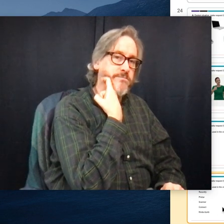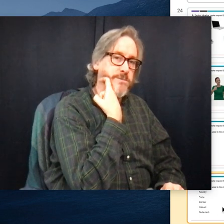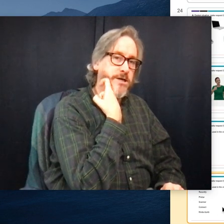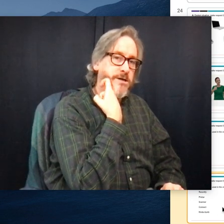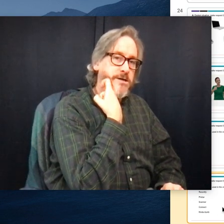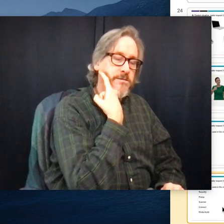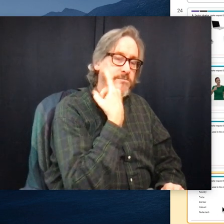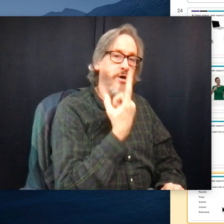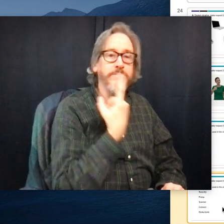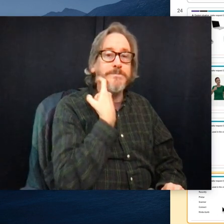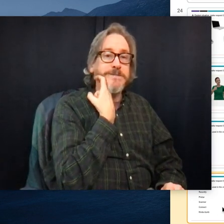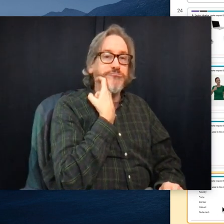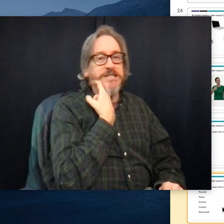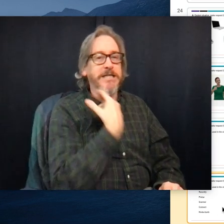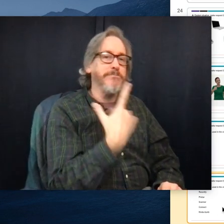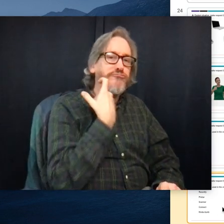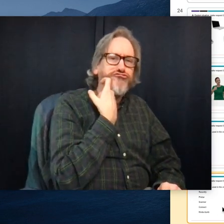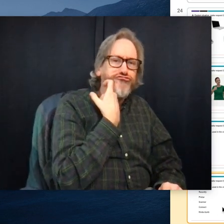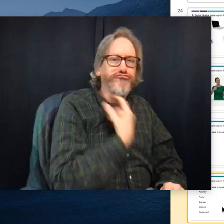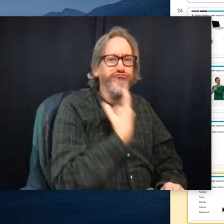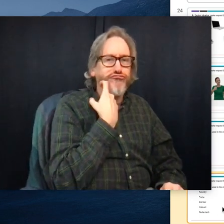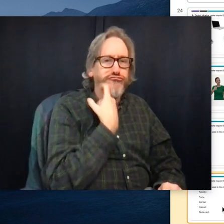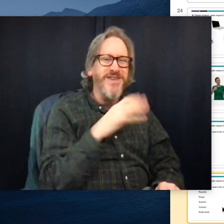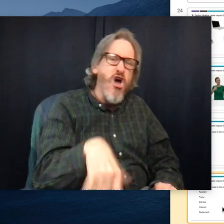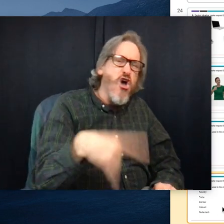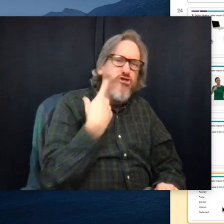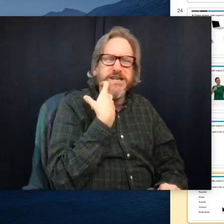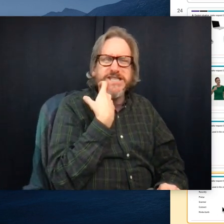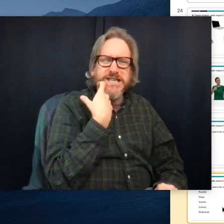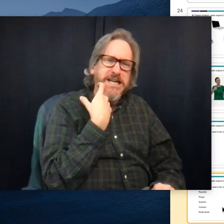past. So recently.